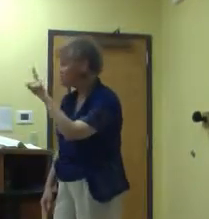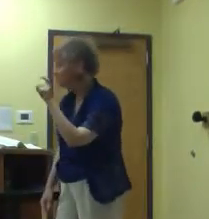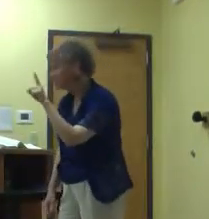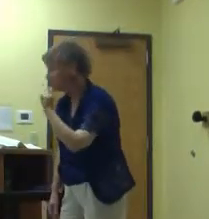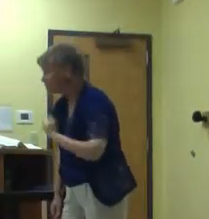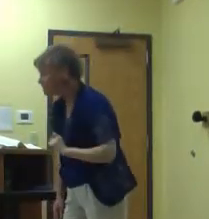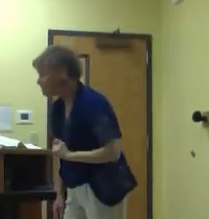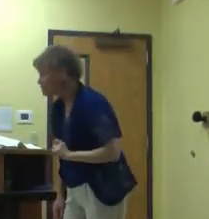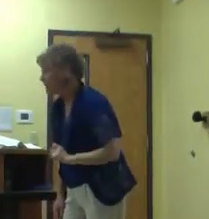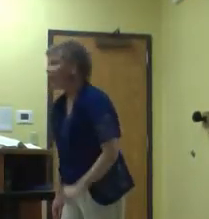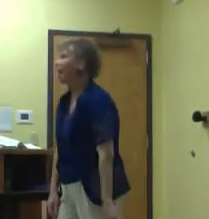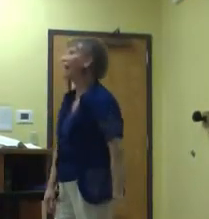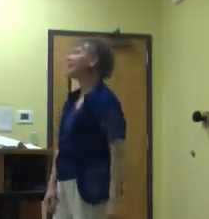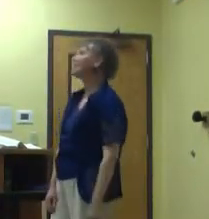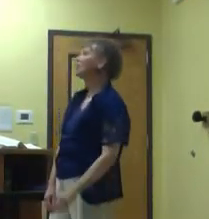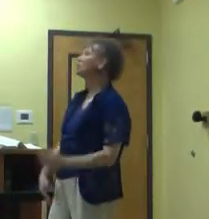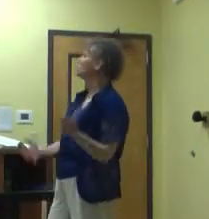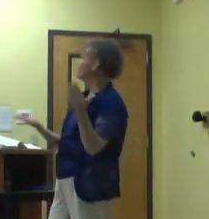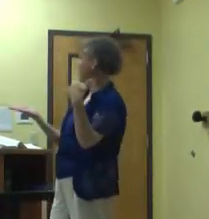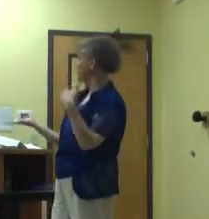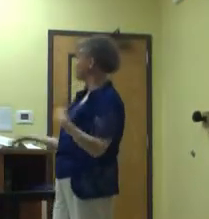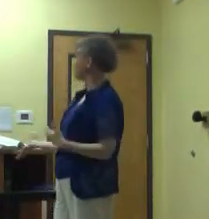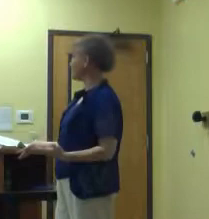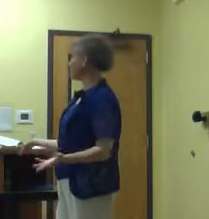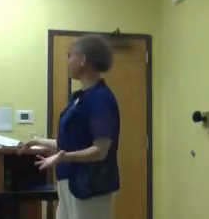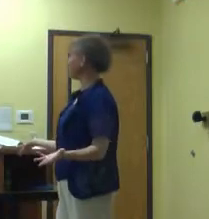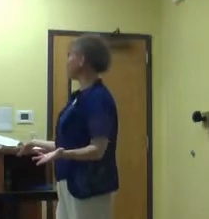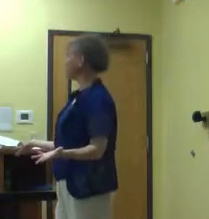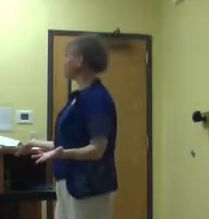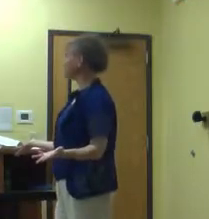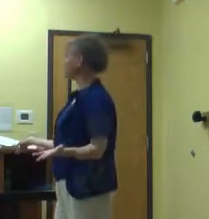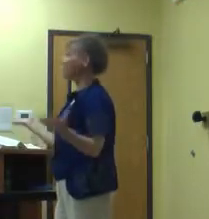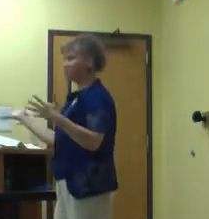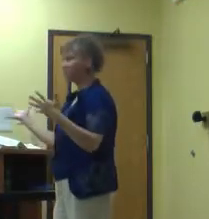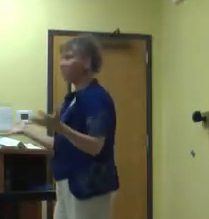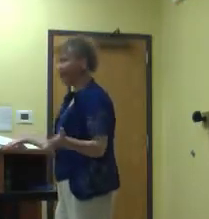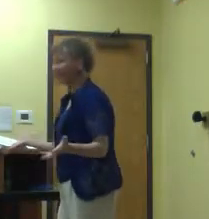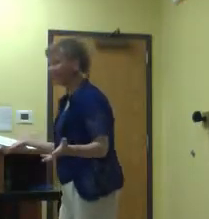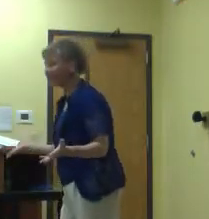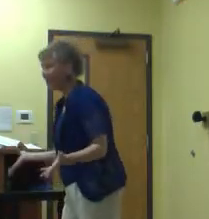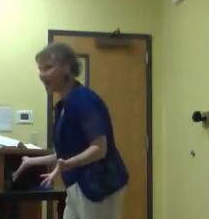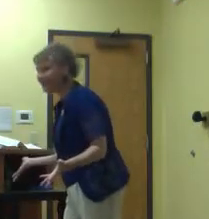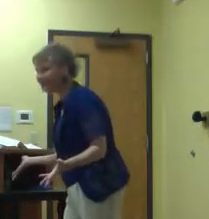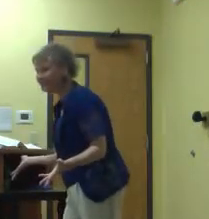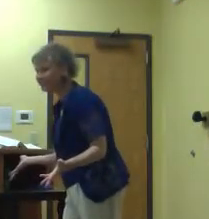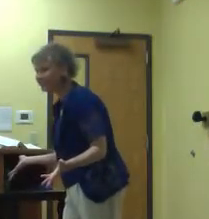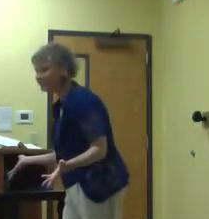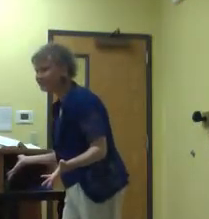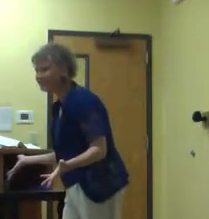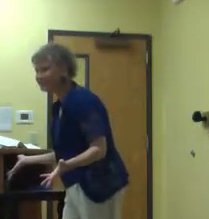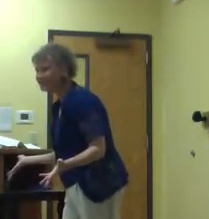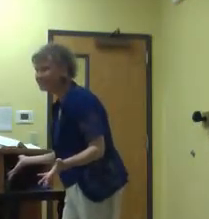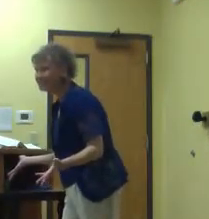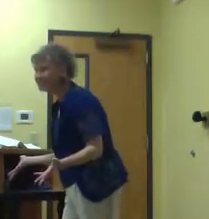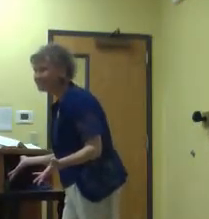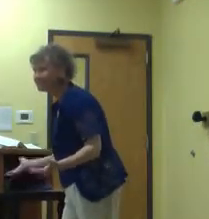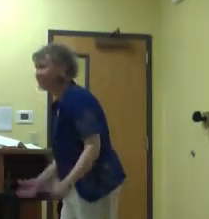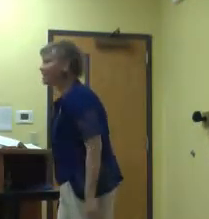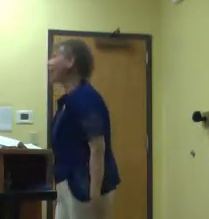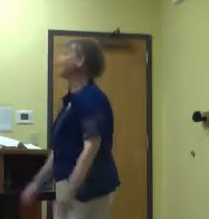questions. I can repeat the information to make sure I've got it right. Right? I can